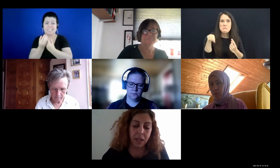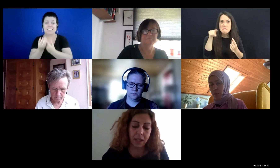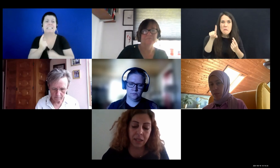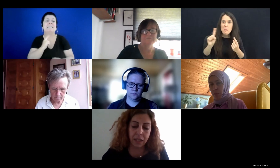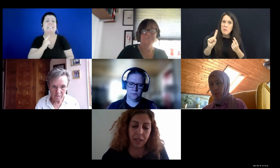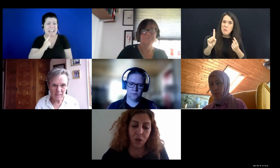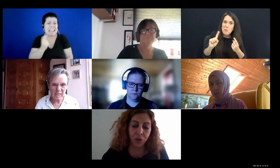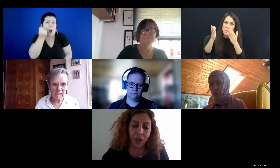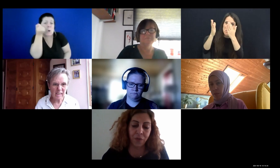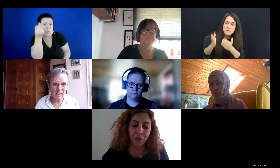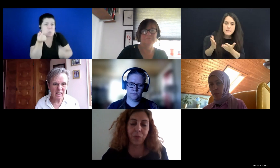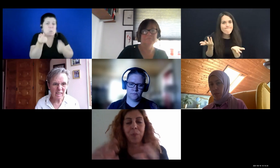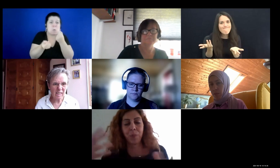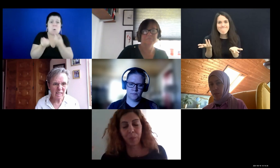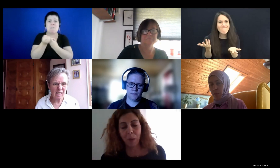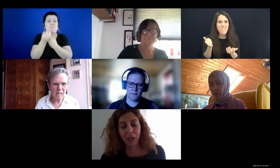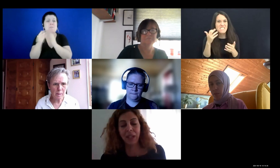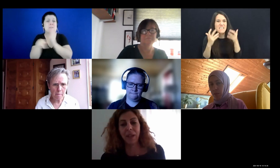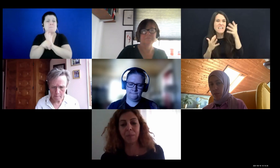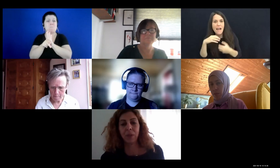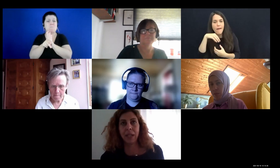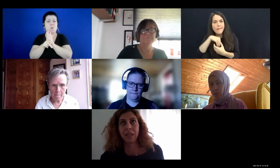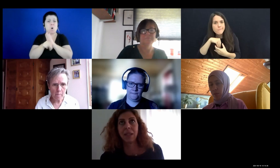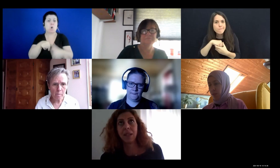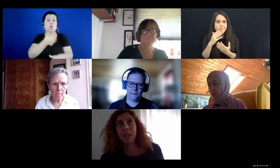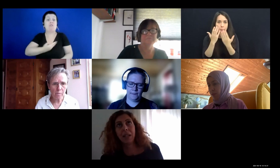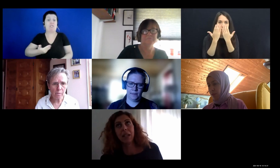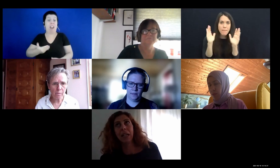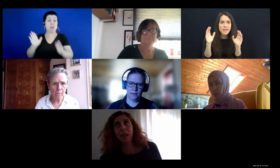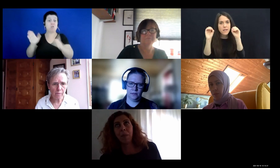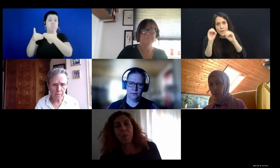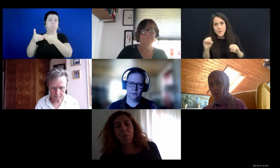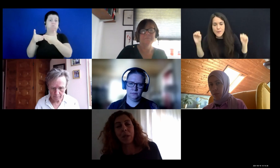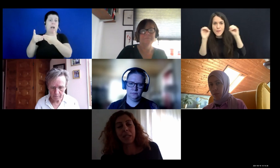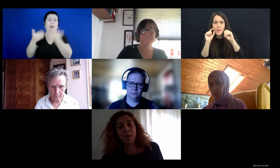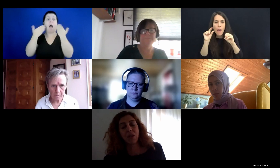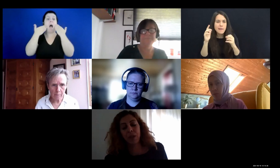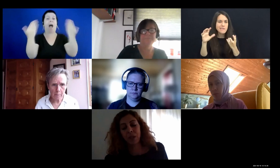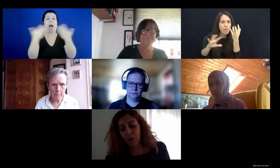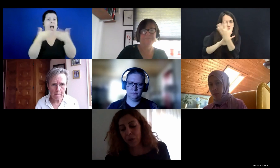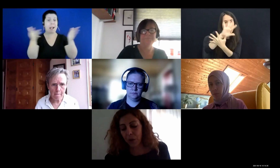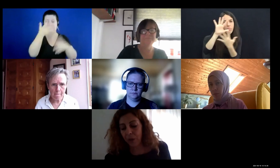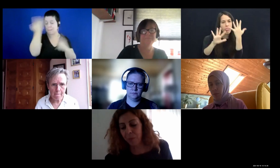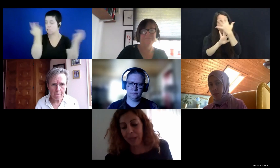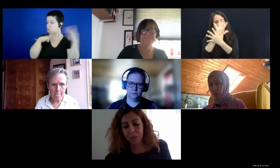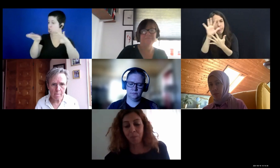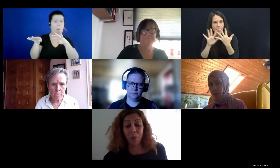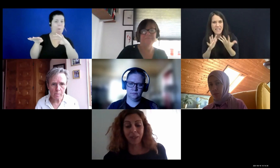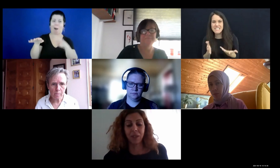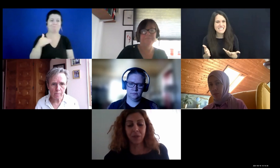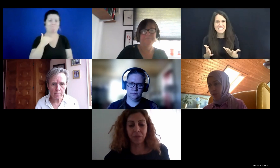and it's not kind of publicly available, and it seems it's not also kind of